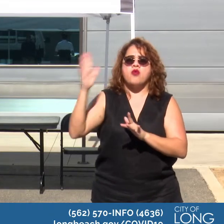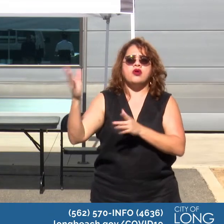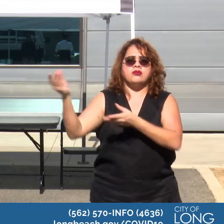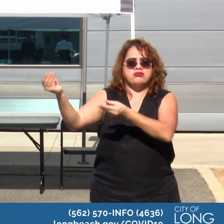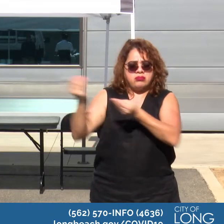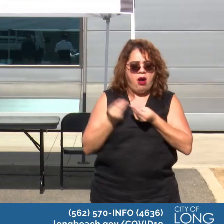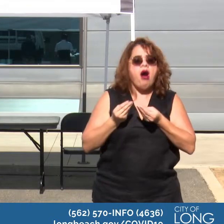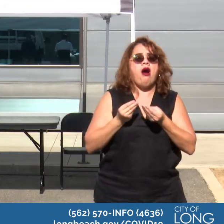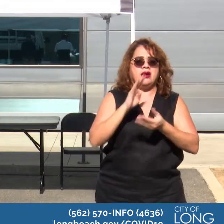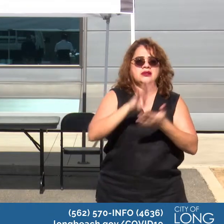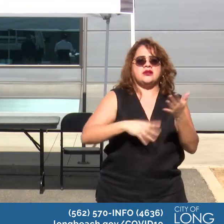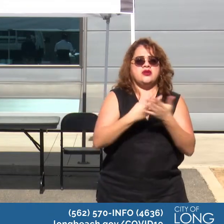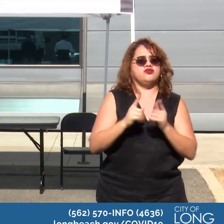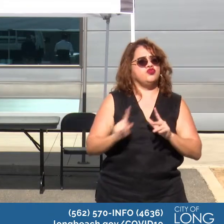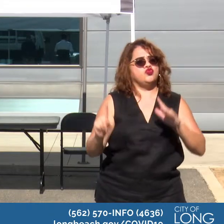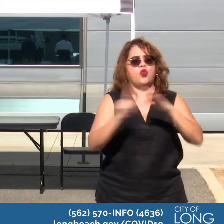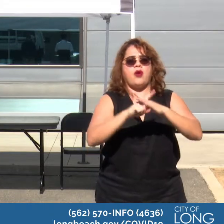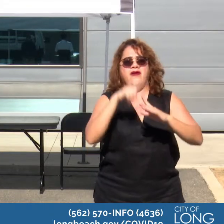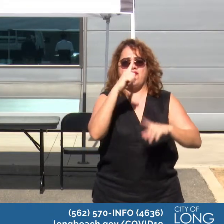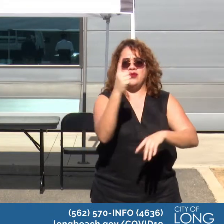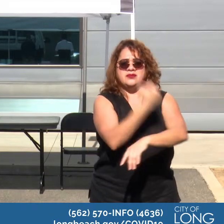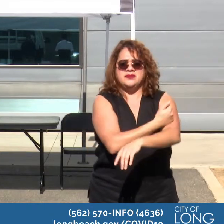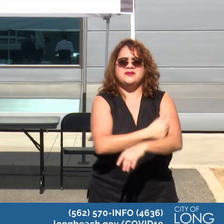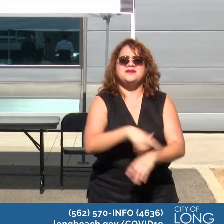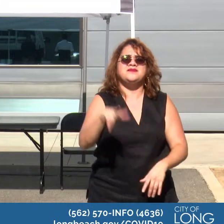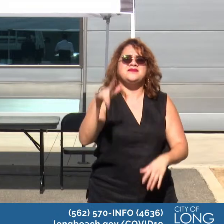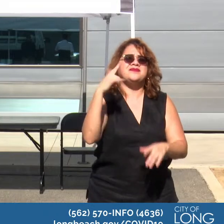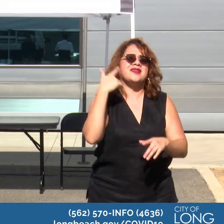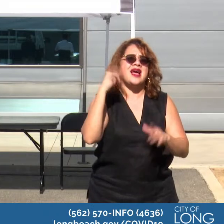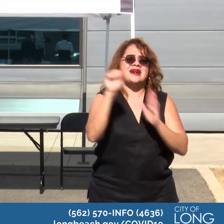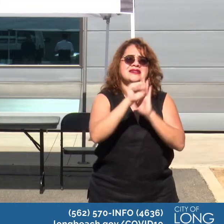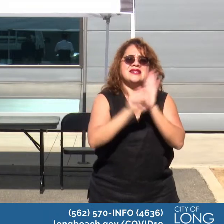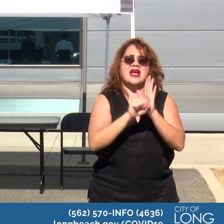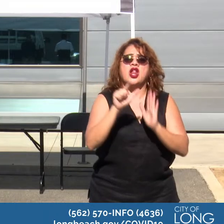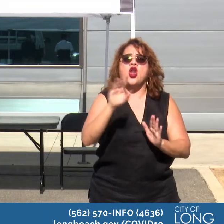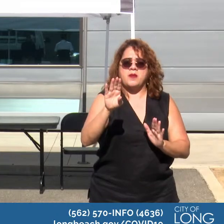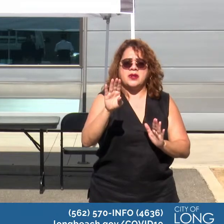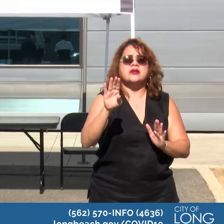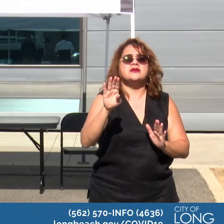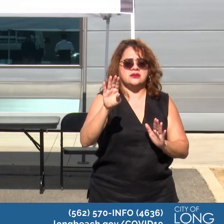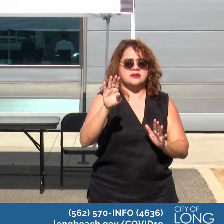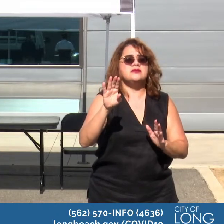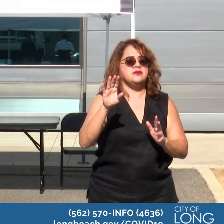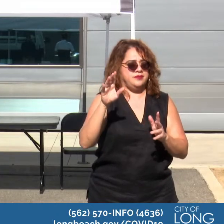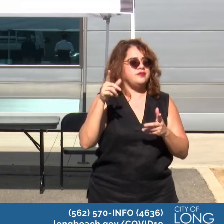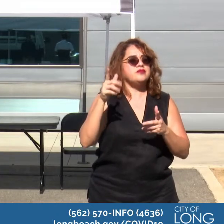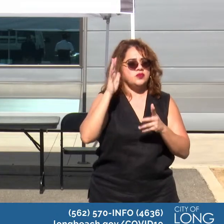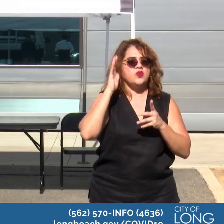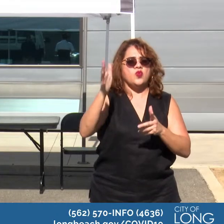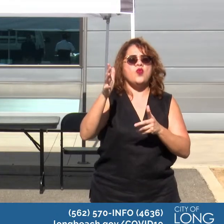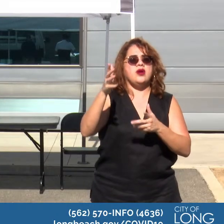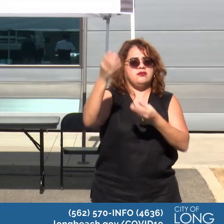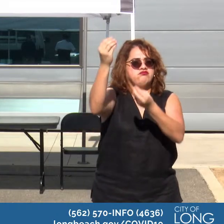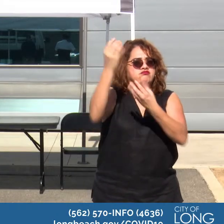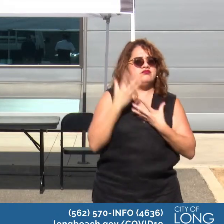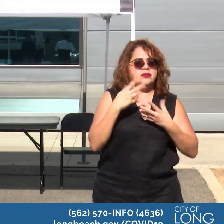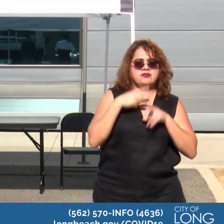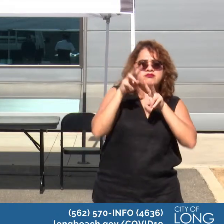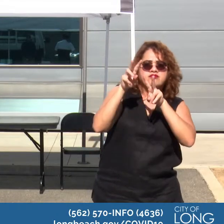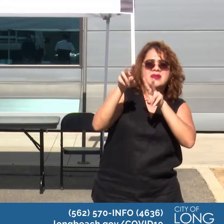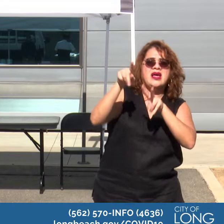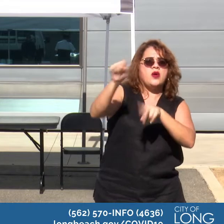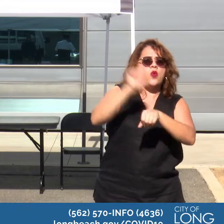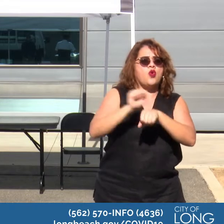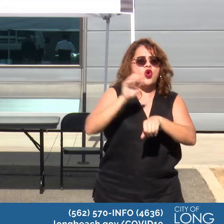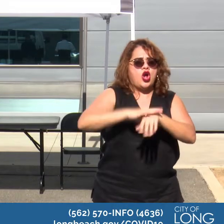announcement from Cal State Long Beach as soon as Cal State Long Beach sets their vaccination schedule. And so we are anxious to hear when that